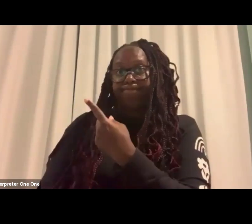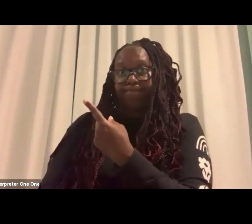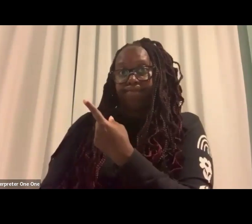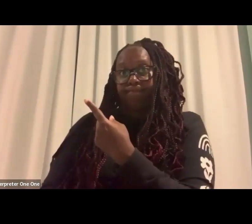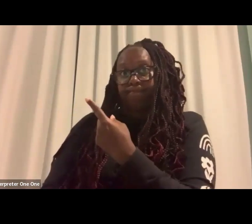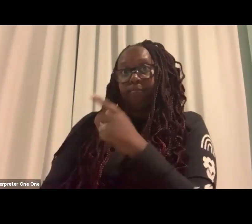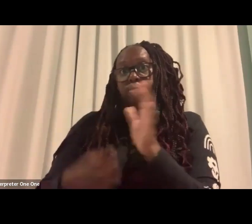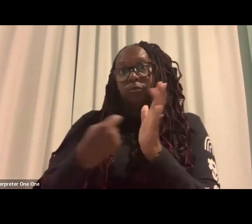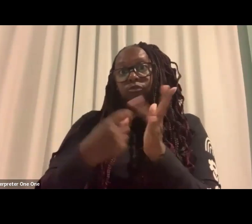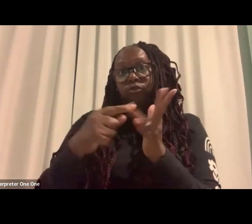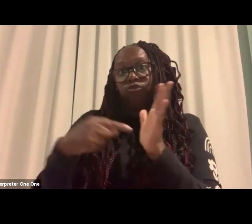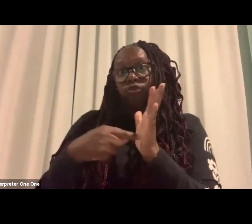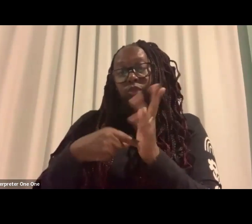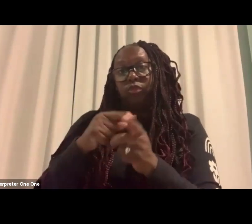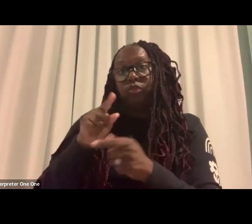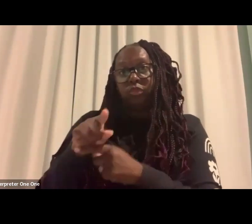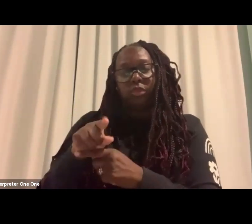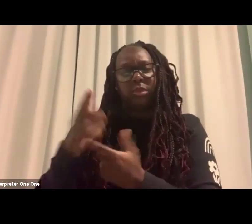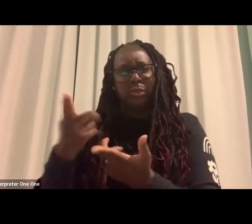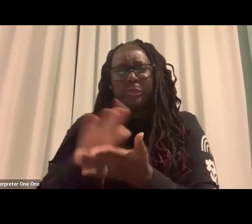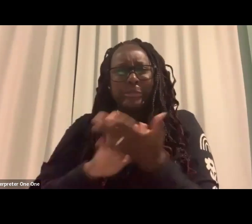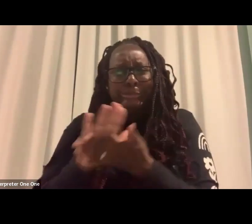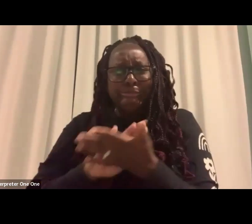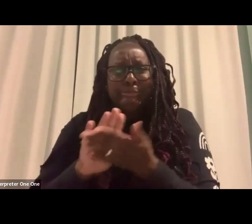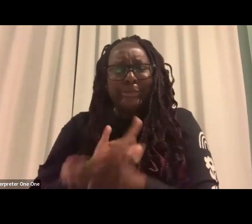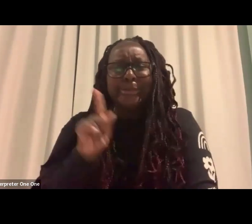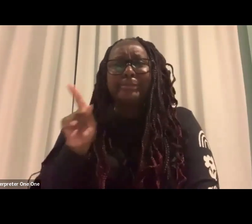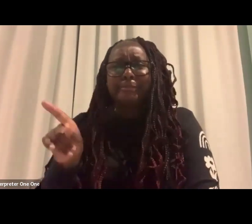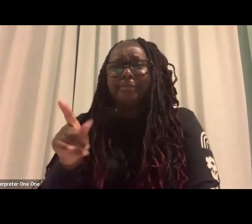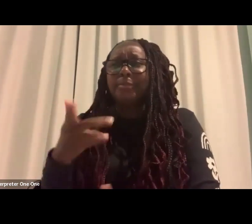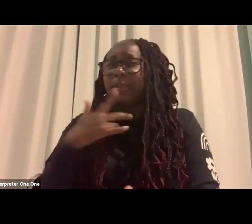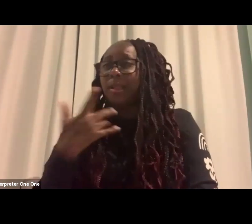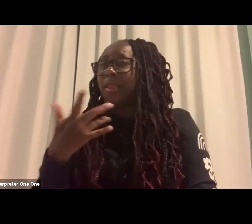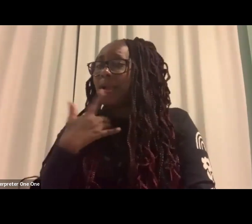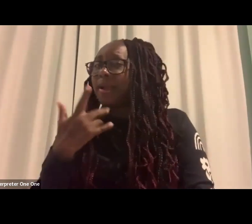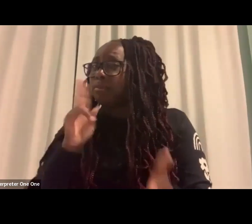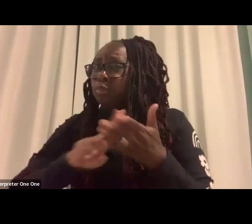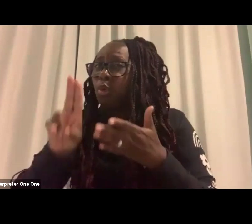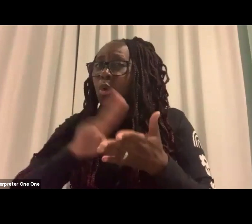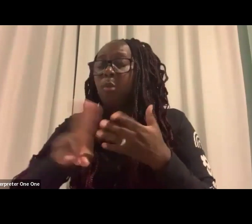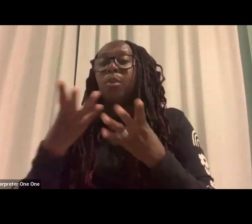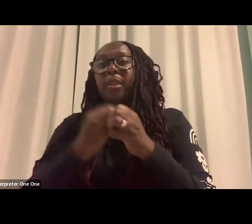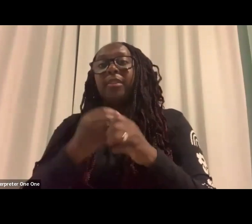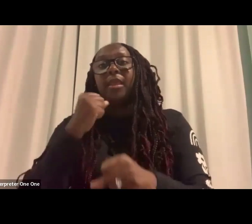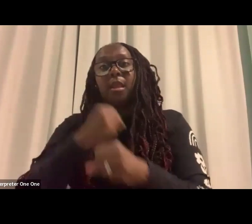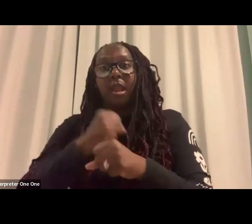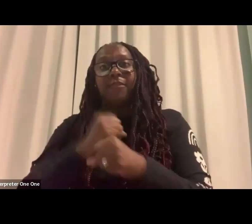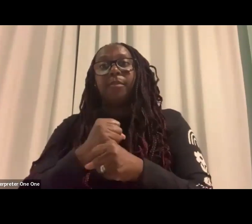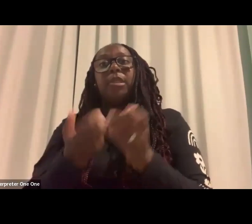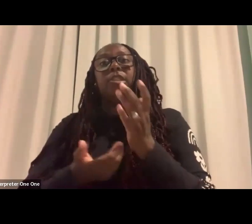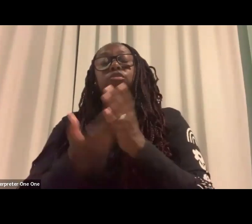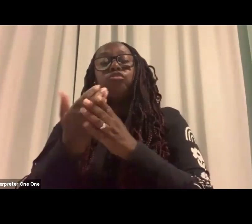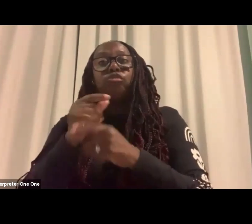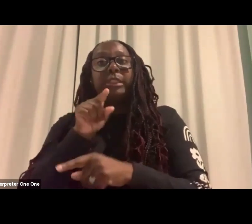root causes. So some of these considerations, I think, are relatively common within government, or at least we're seeing increasing movement